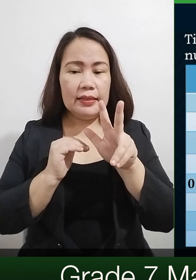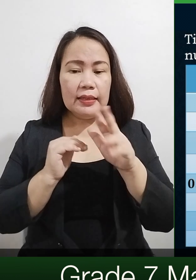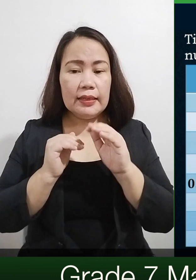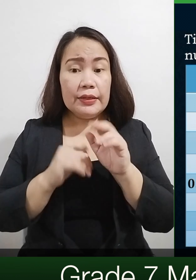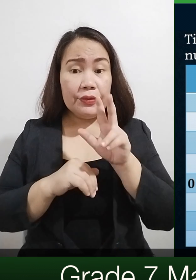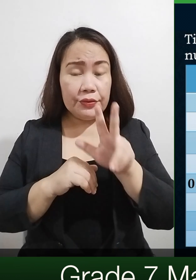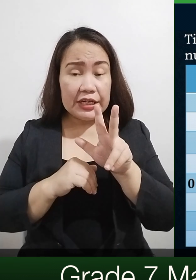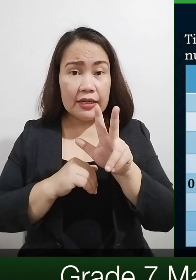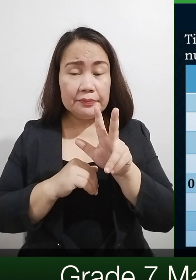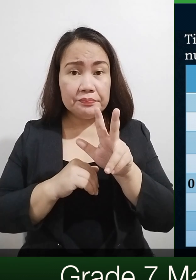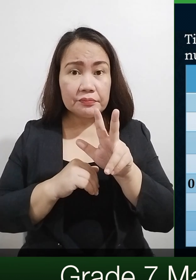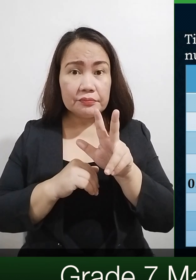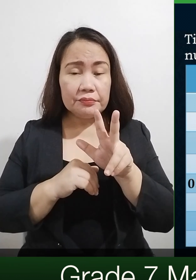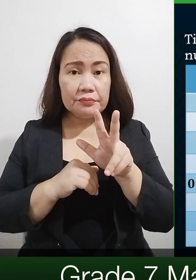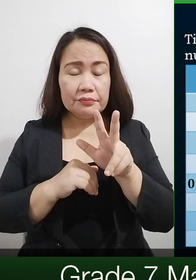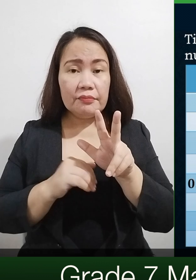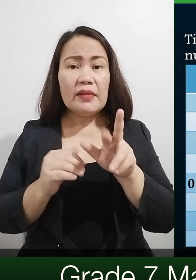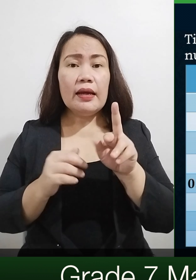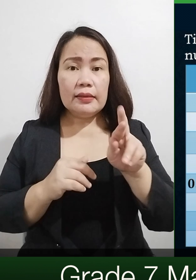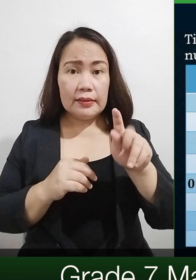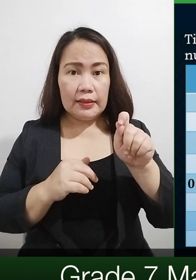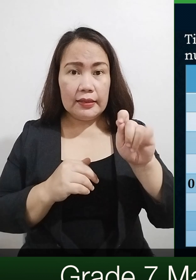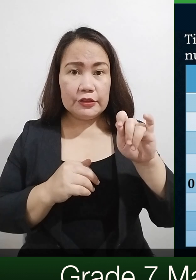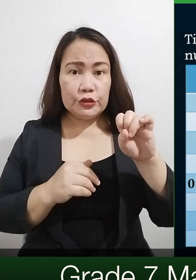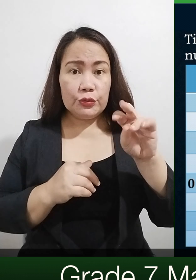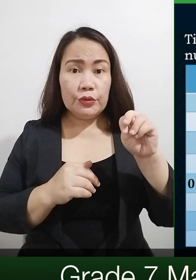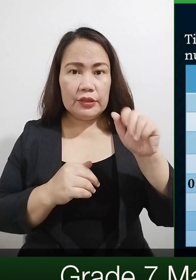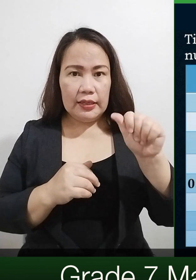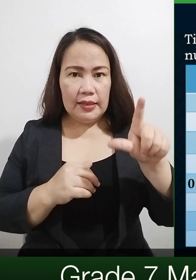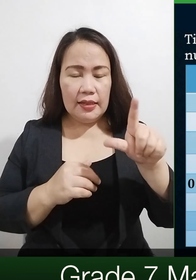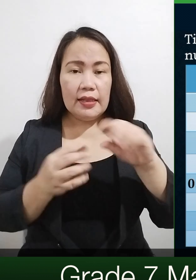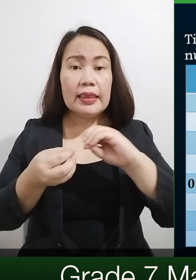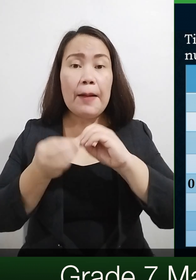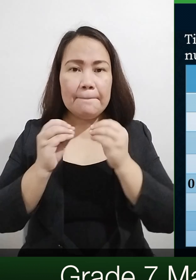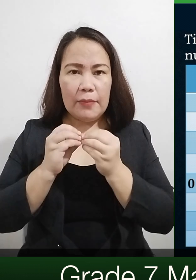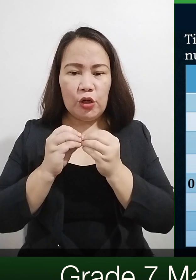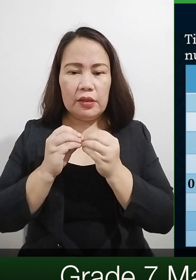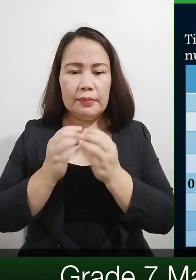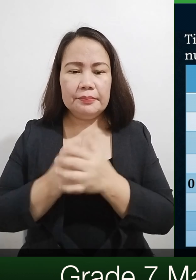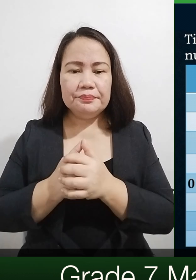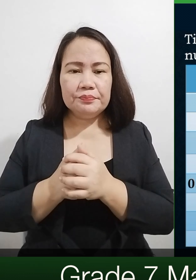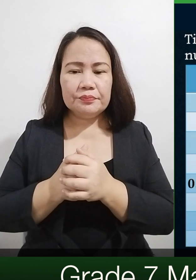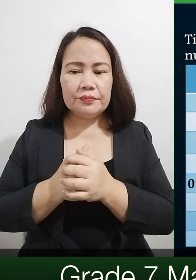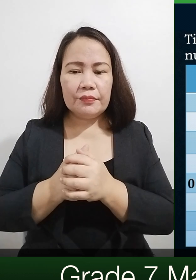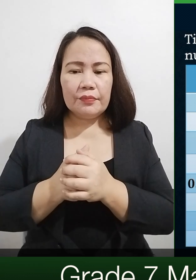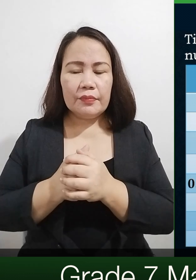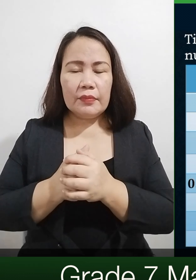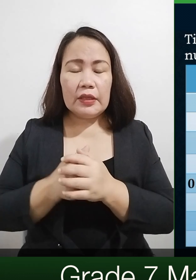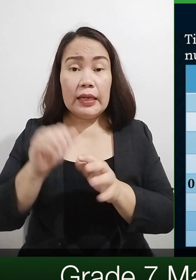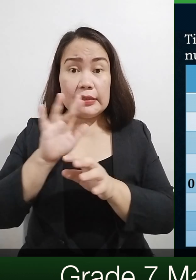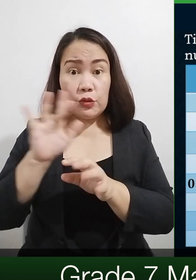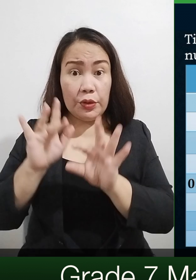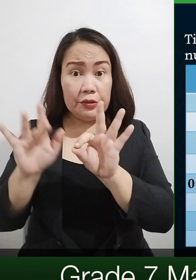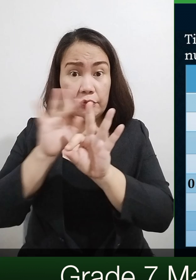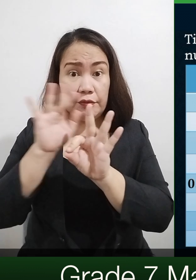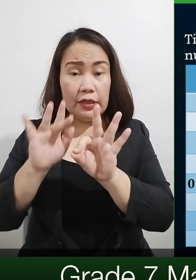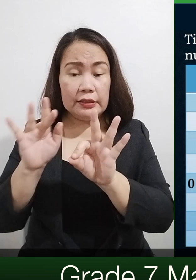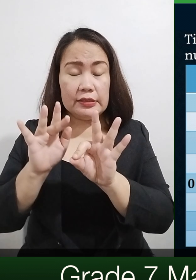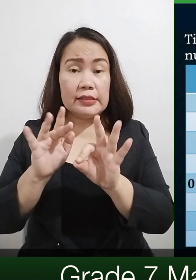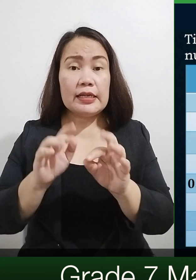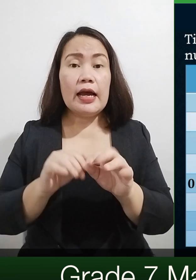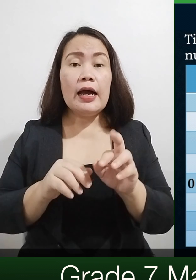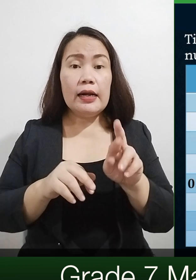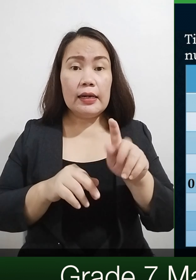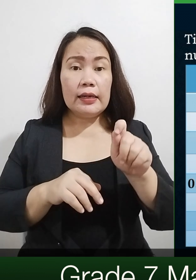And 3 is a rational number. Okay? So, square root of 9 is a rational